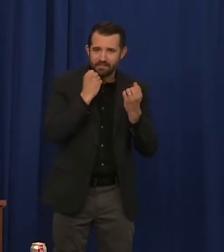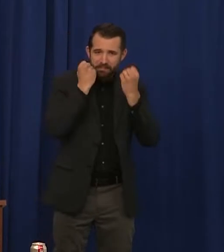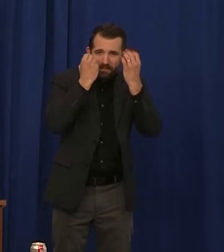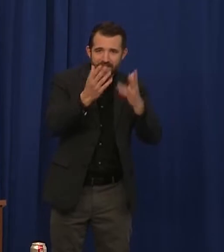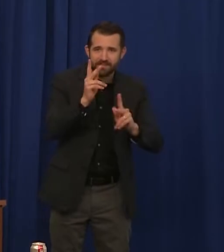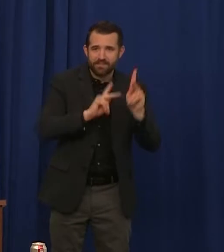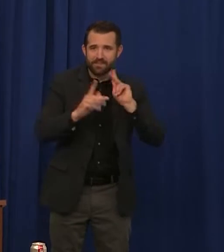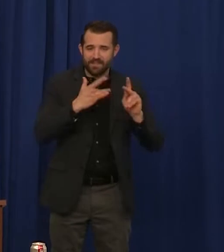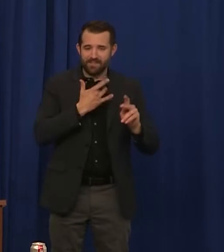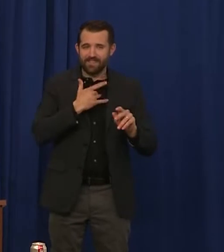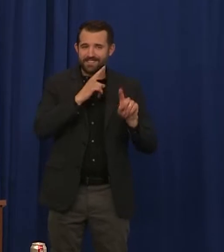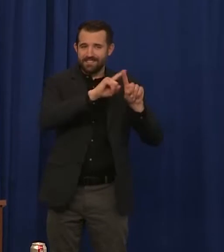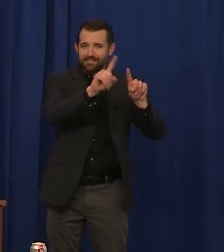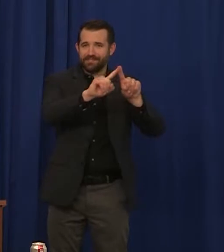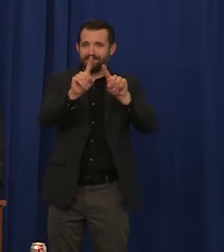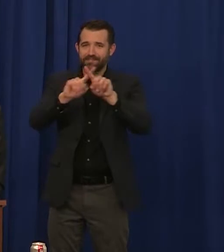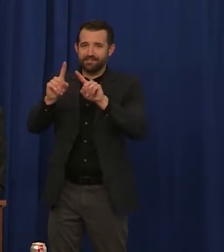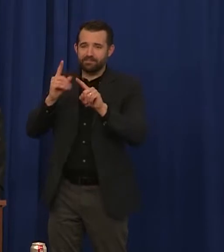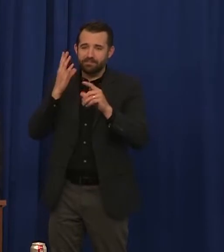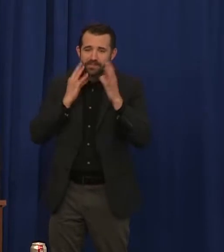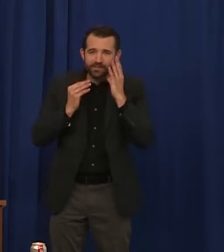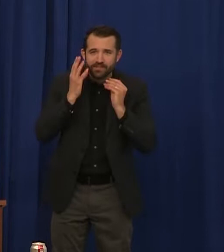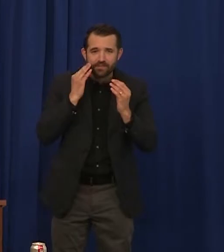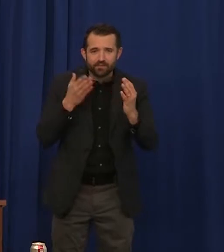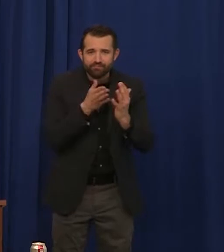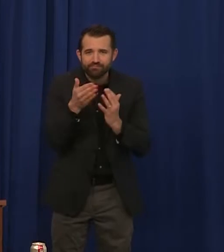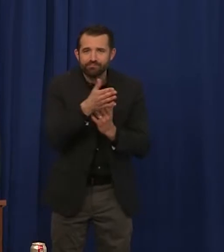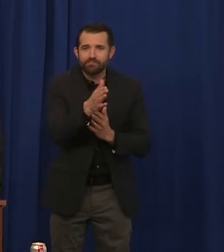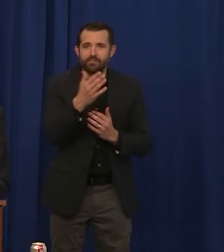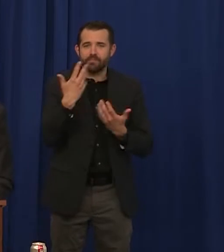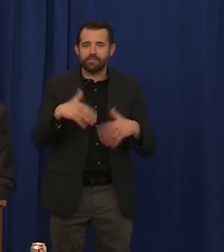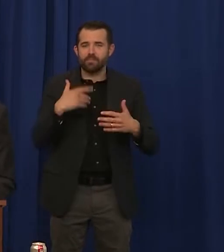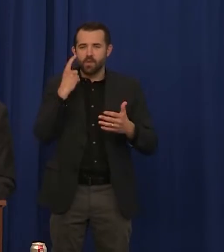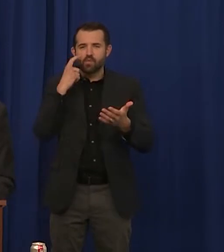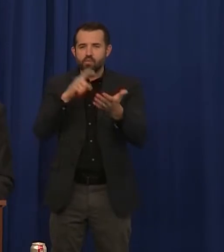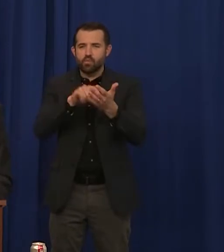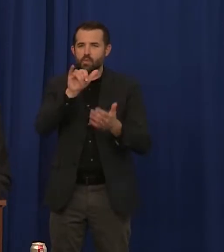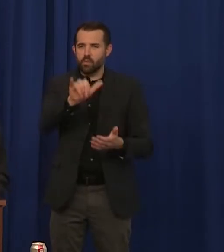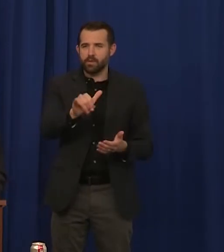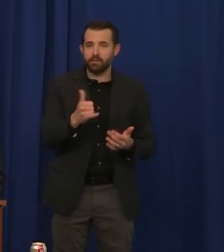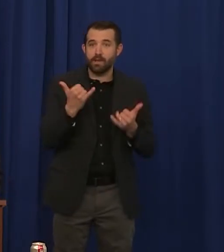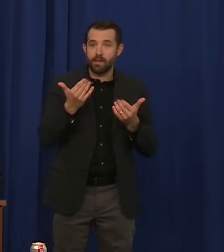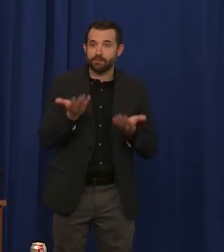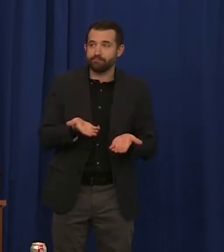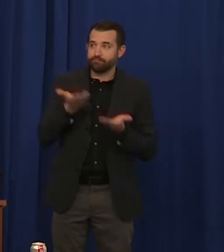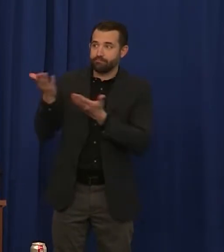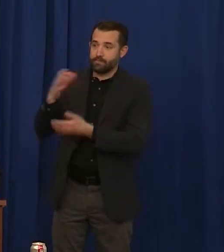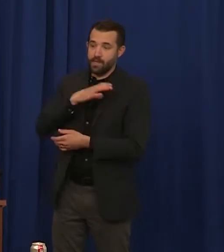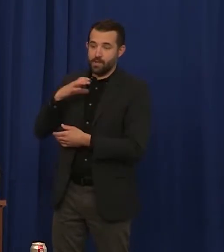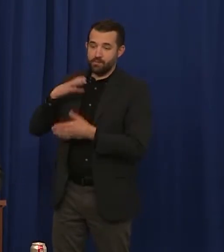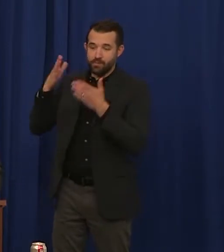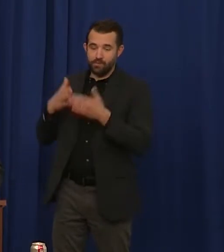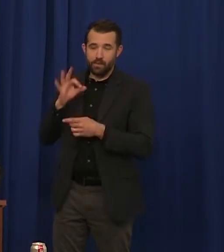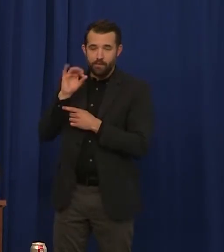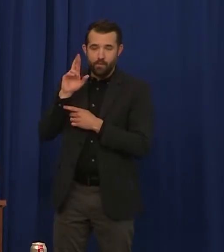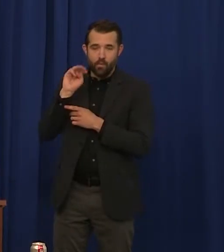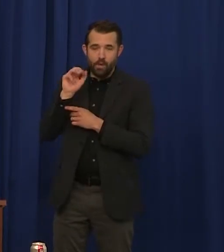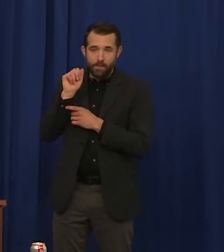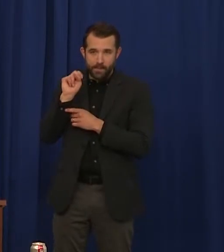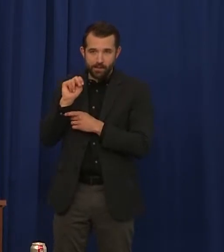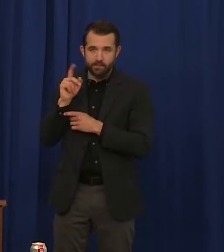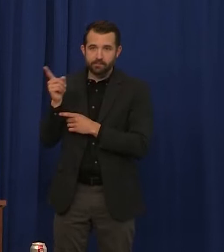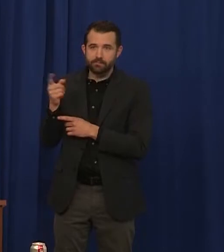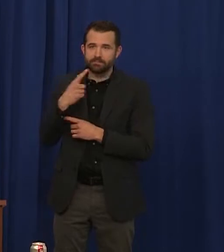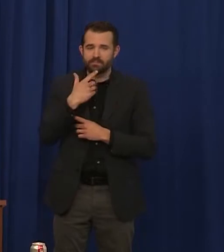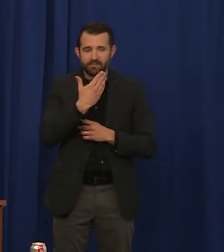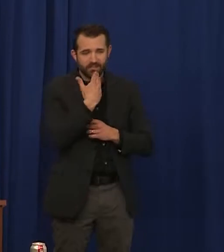state. I'd like to turn now things over to Commissioner Fortman. Go ahead, Commissioner. Thank you, Dr. Shah, for